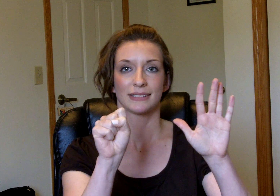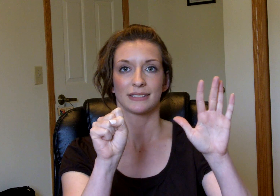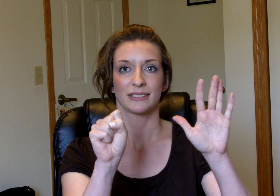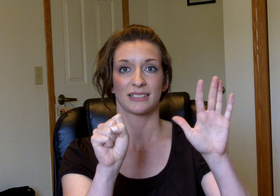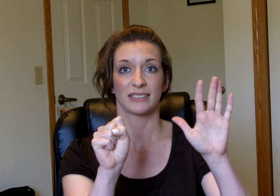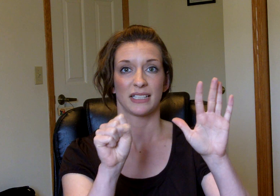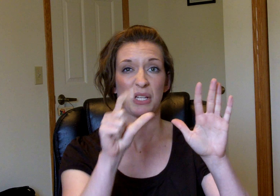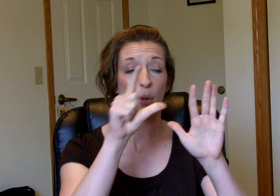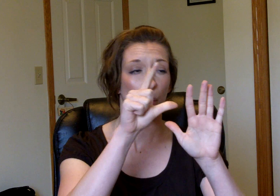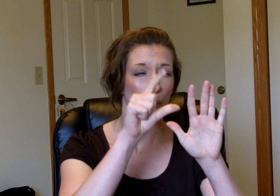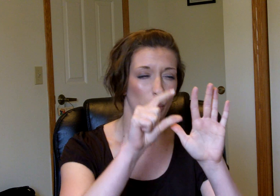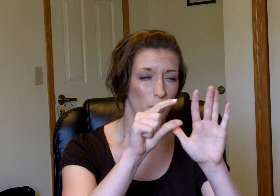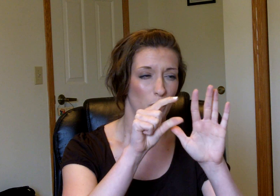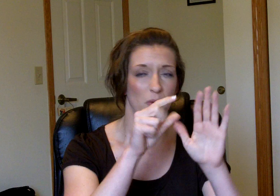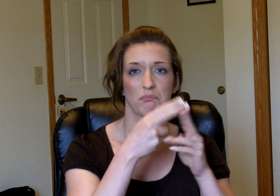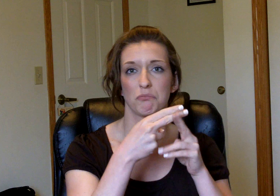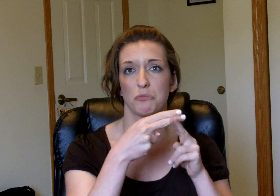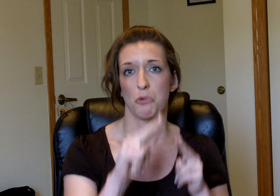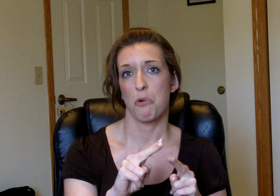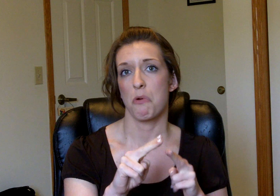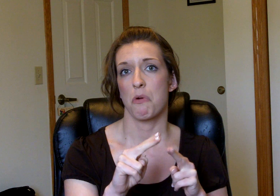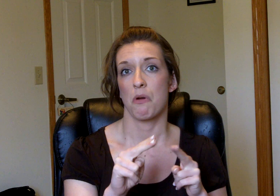Compared to the axon, there's 1 of them.